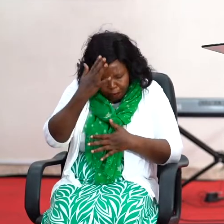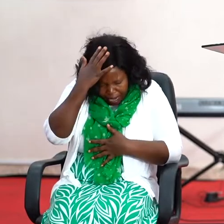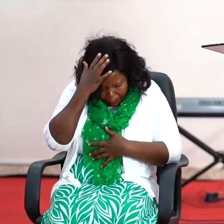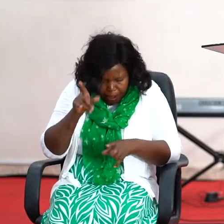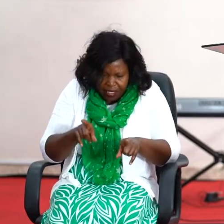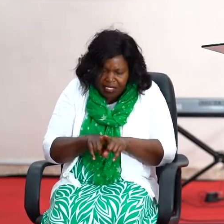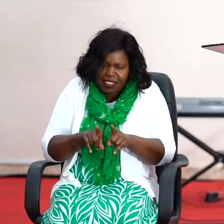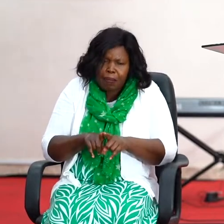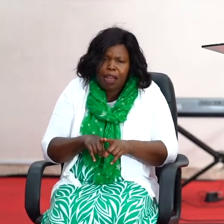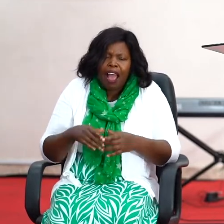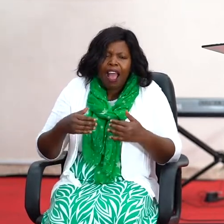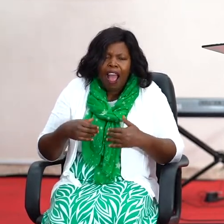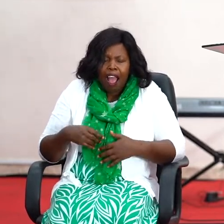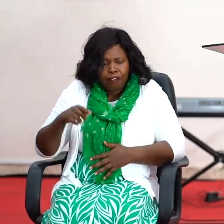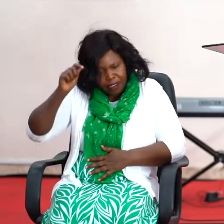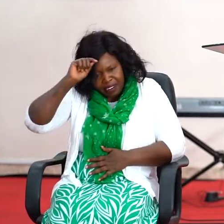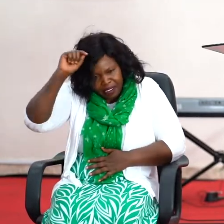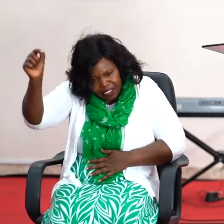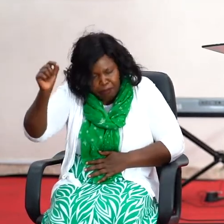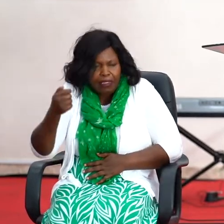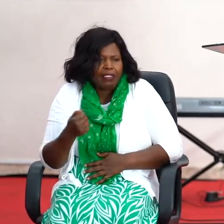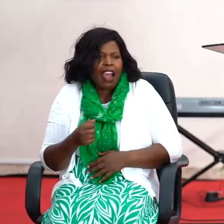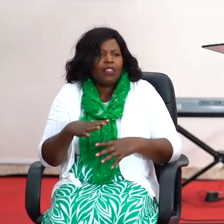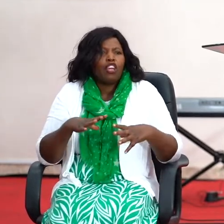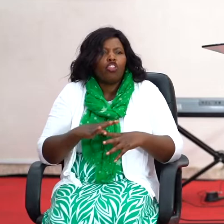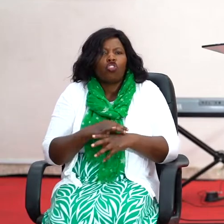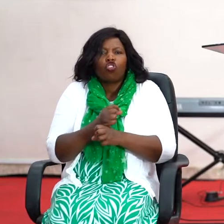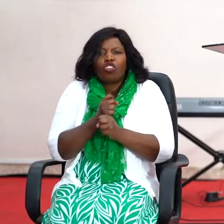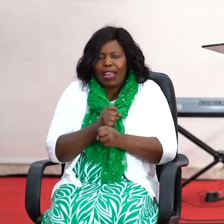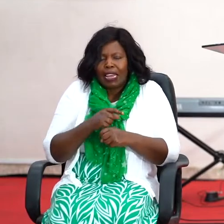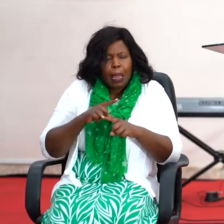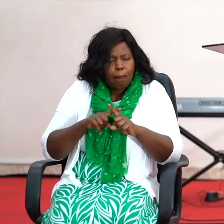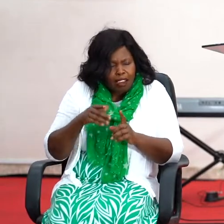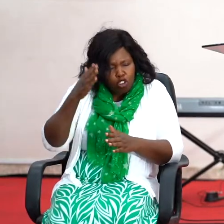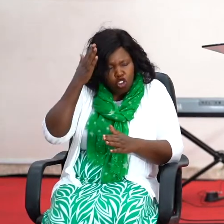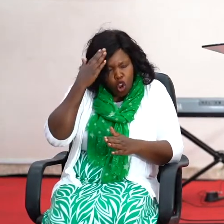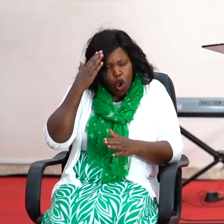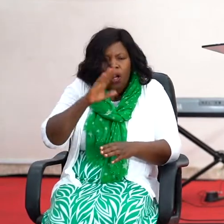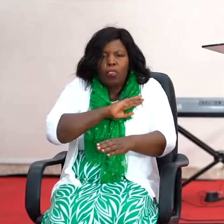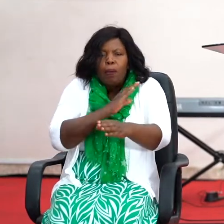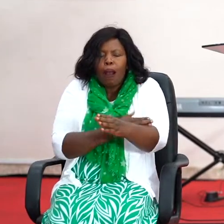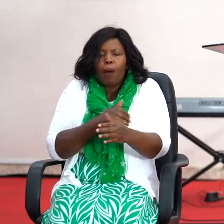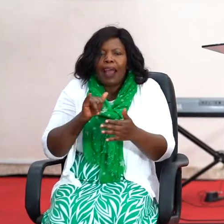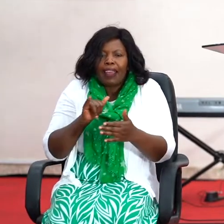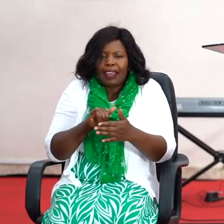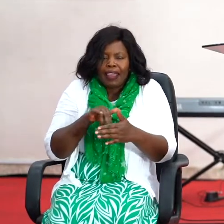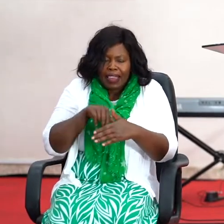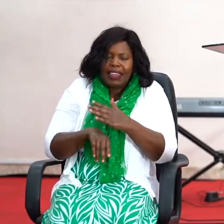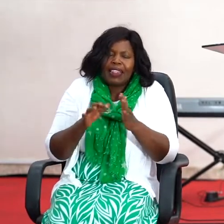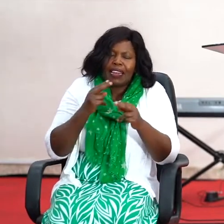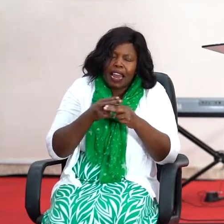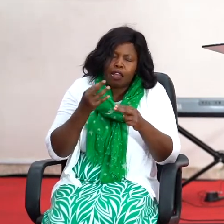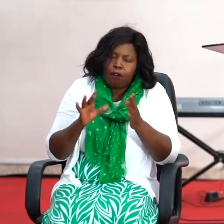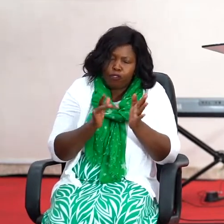who was respected in the society, but he recognized the power that is in the name of Jesus Christ, the